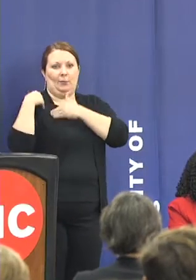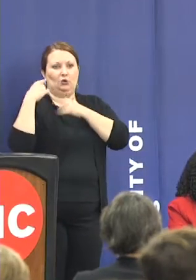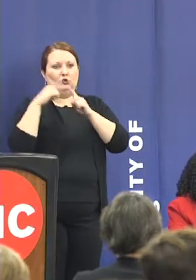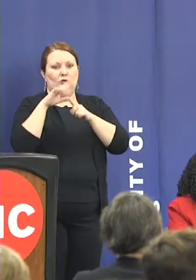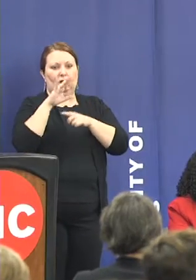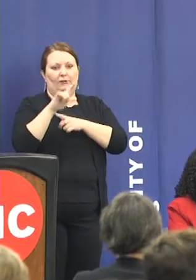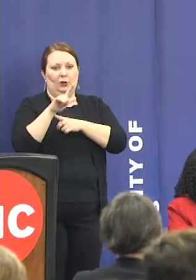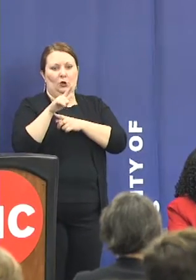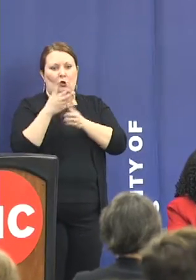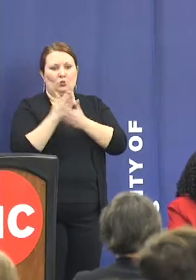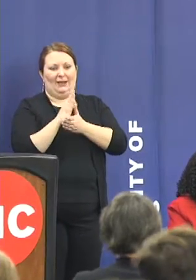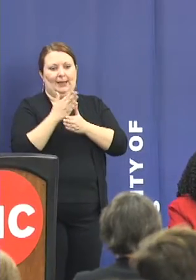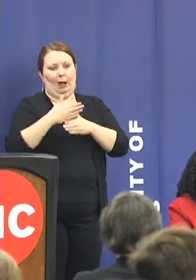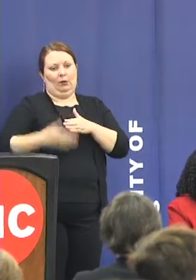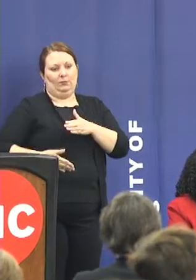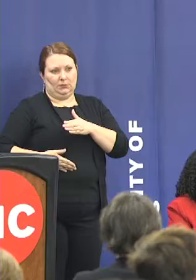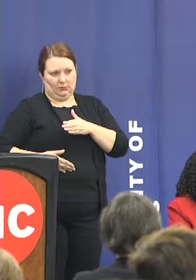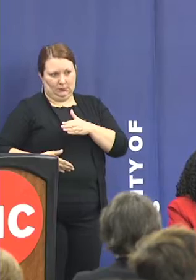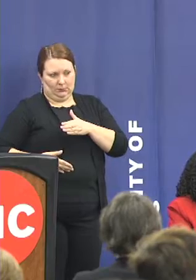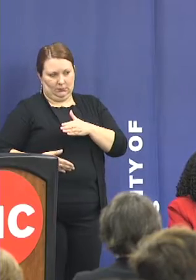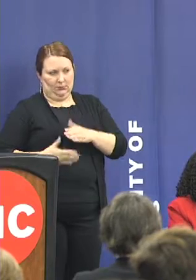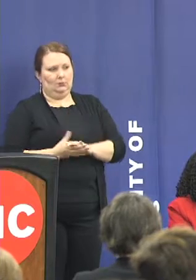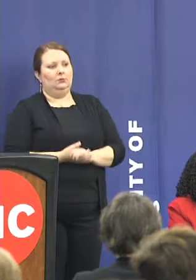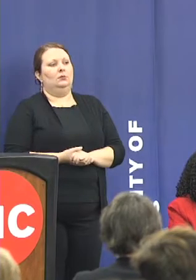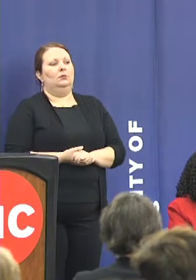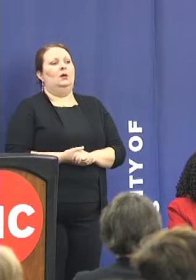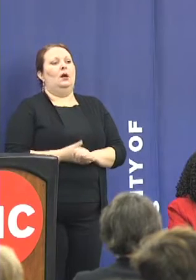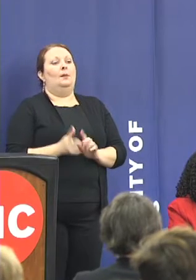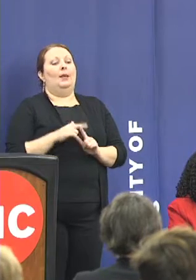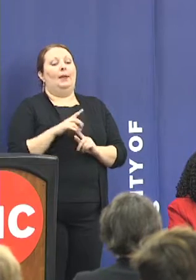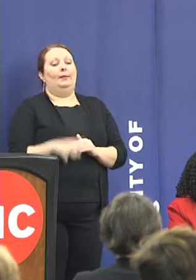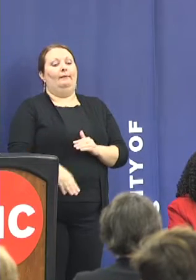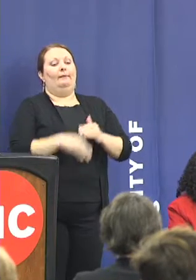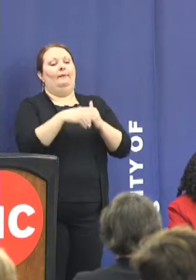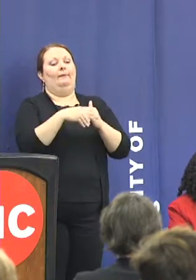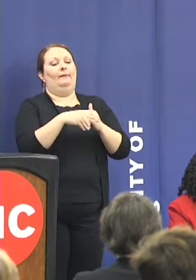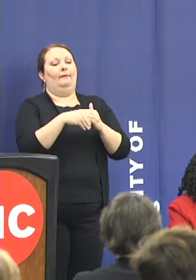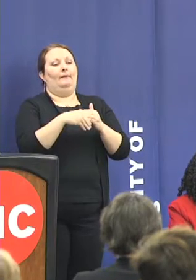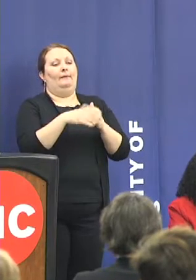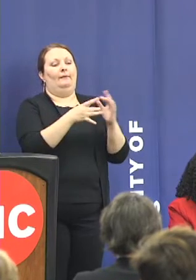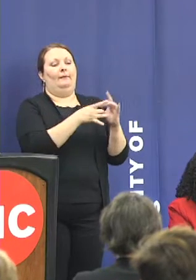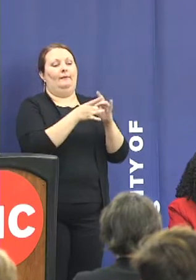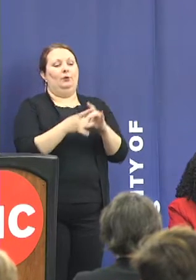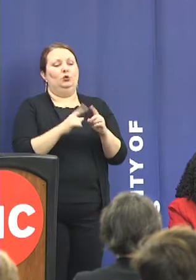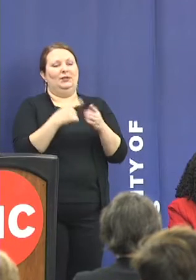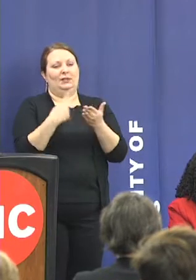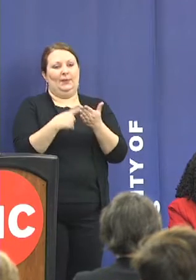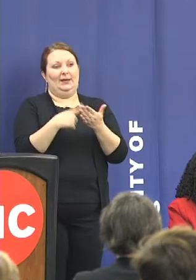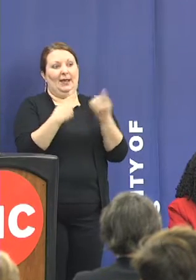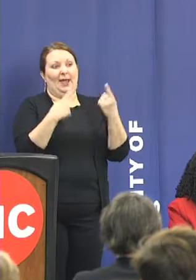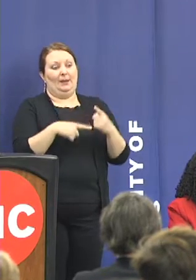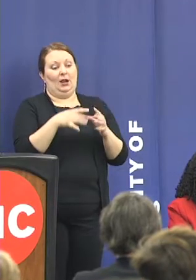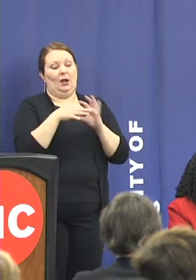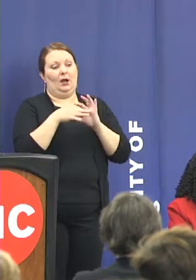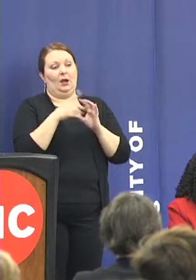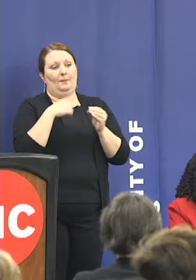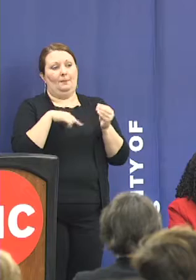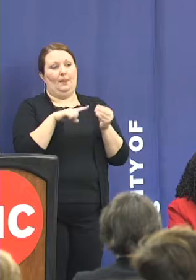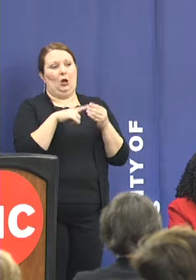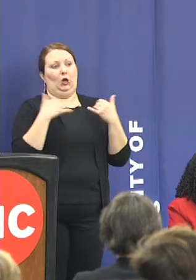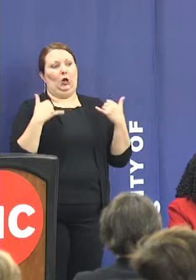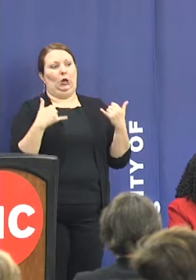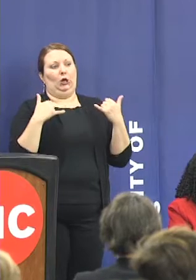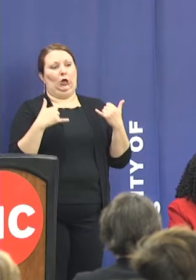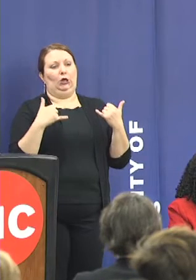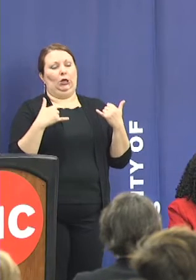civil rights outcomes. But I'm gonna extend that into the debate that's happening around the